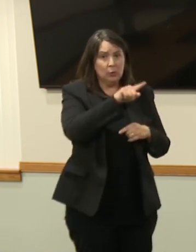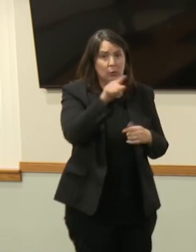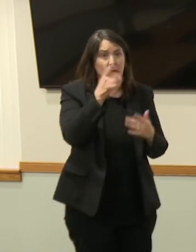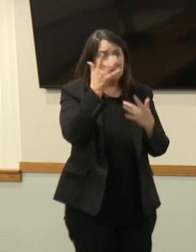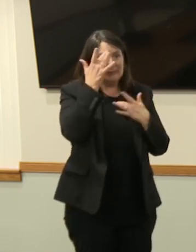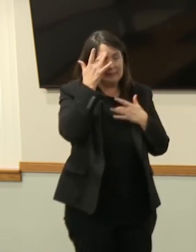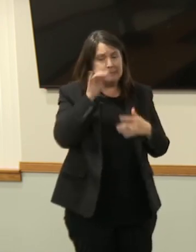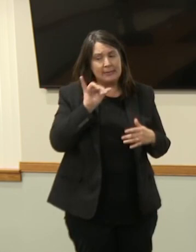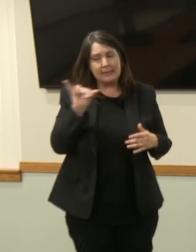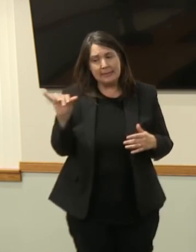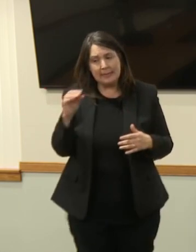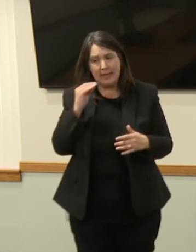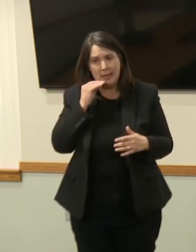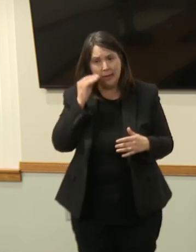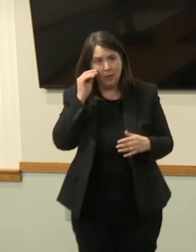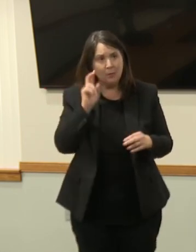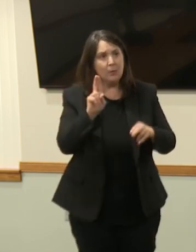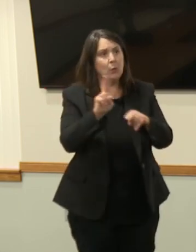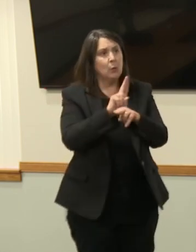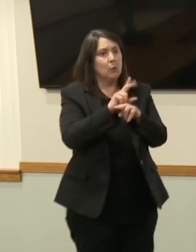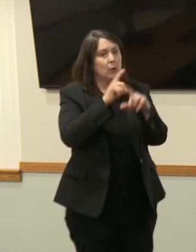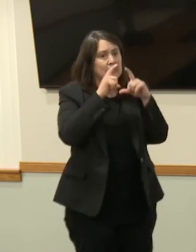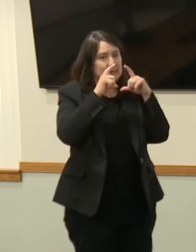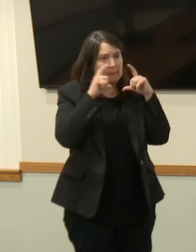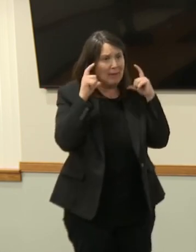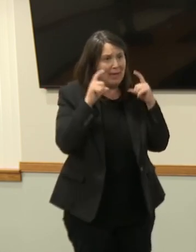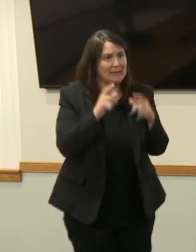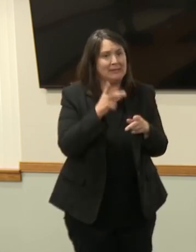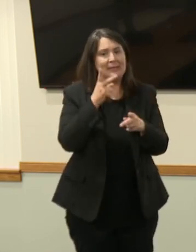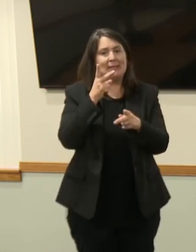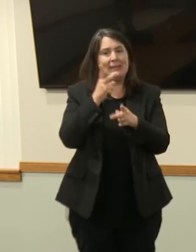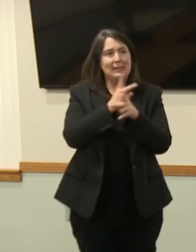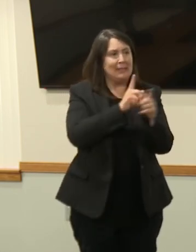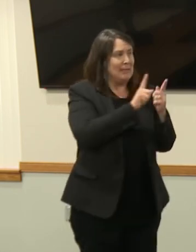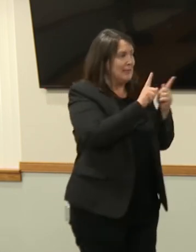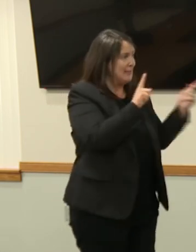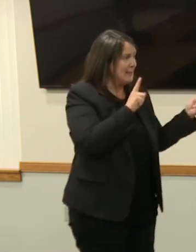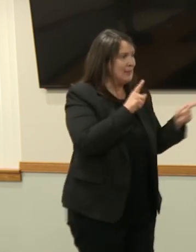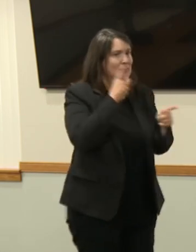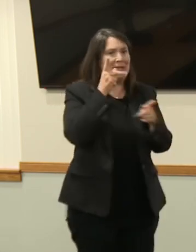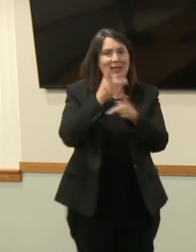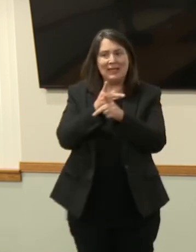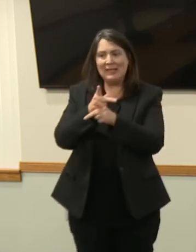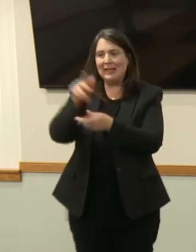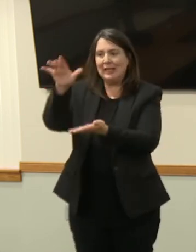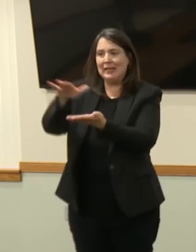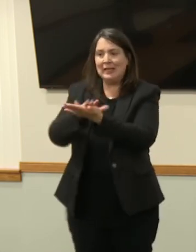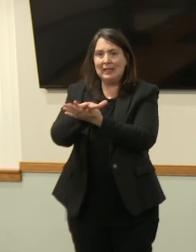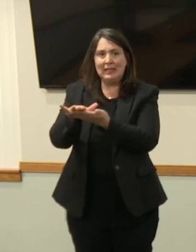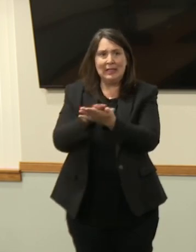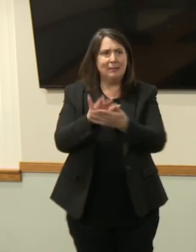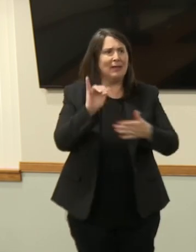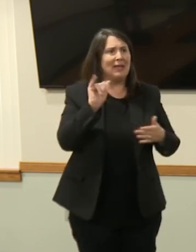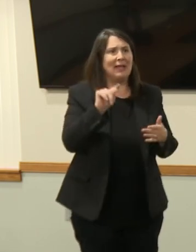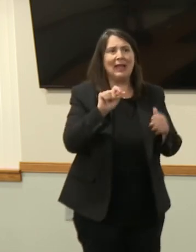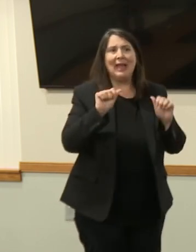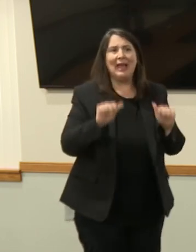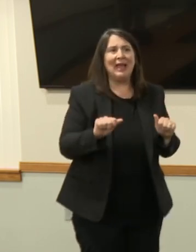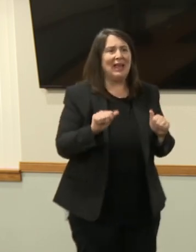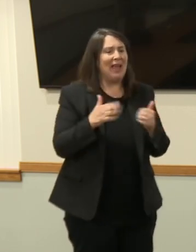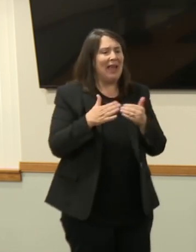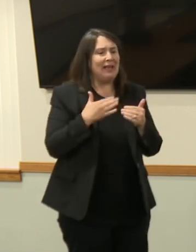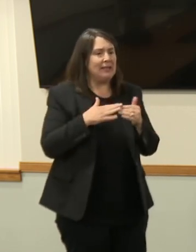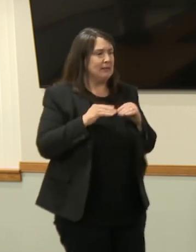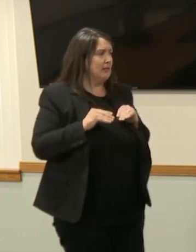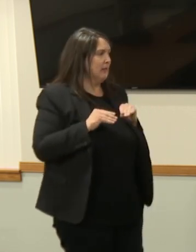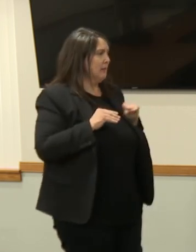masks, the idea is that we're spreading that out so that for us to have something go through 7 degrees of bacon, so to speak, it's not going to